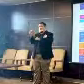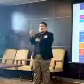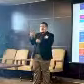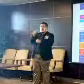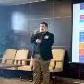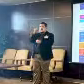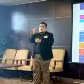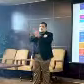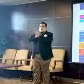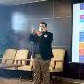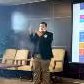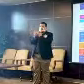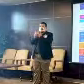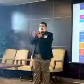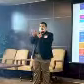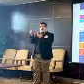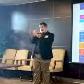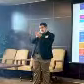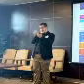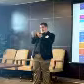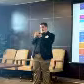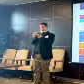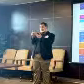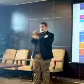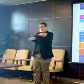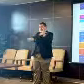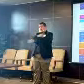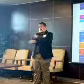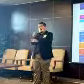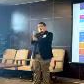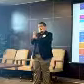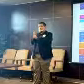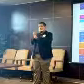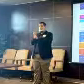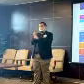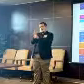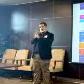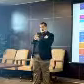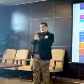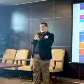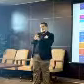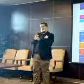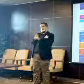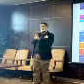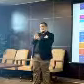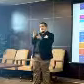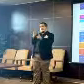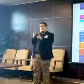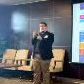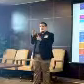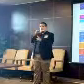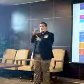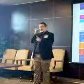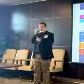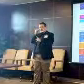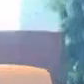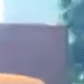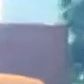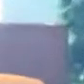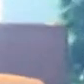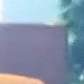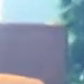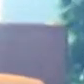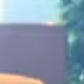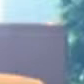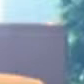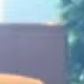program. And you remember that is a program where patients are taken care of in a home type model. They're